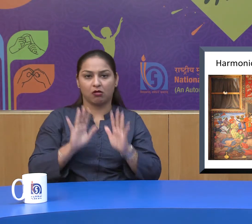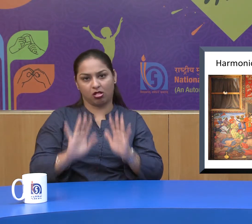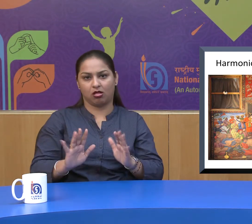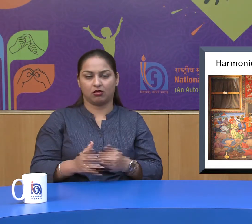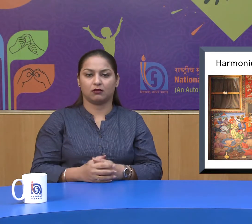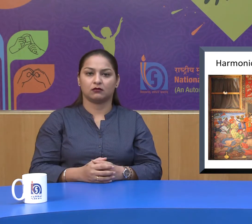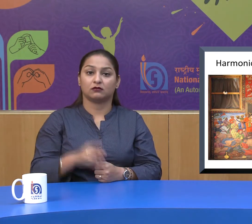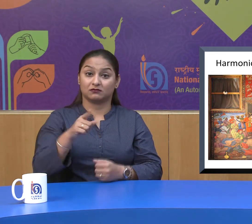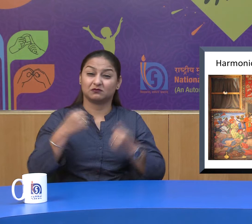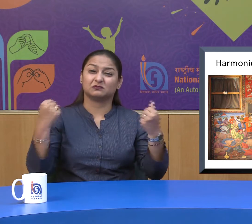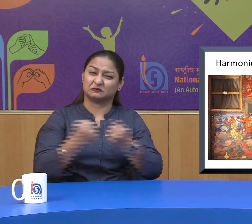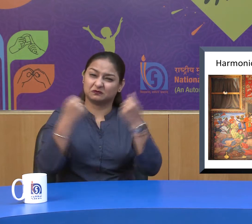The wars were political